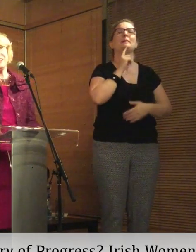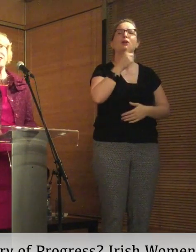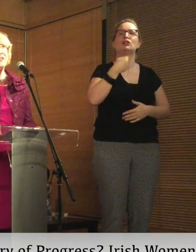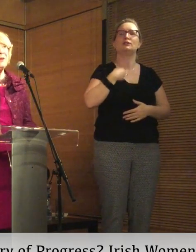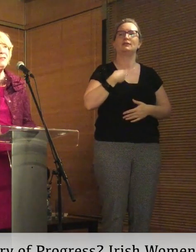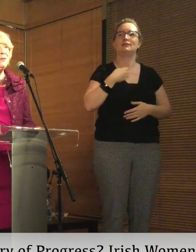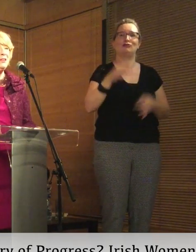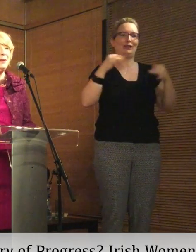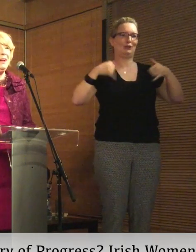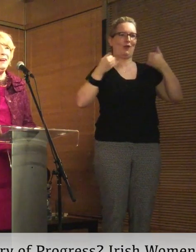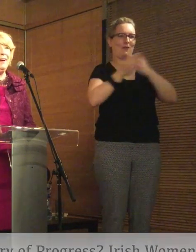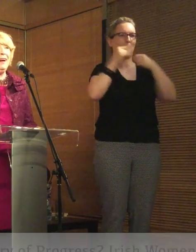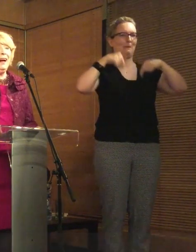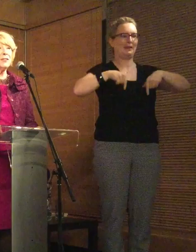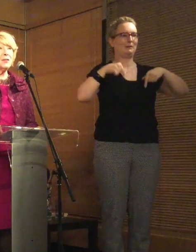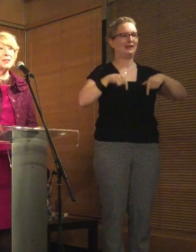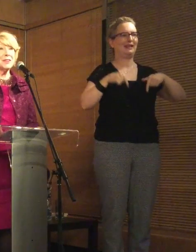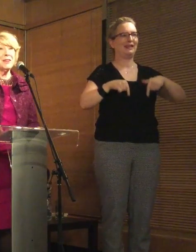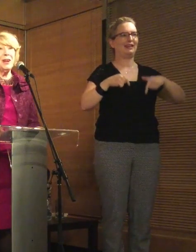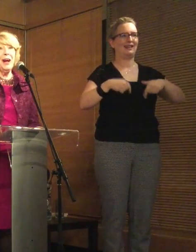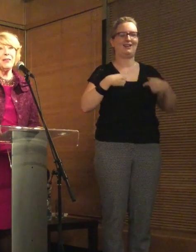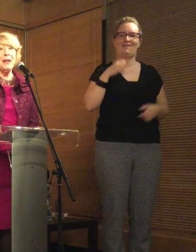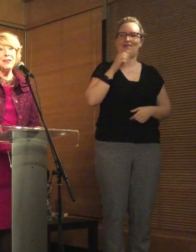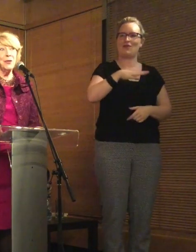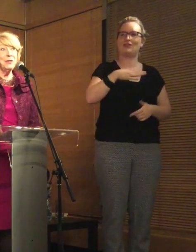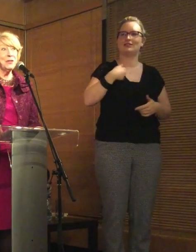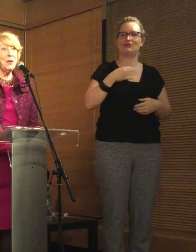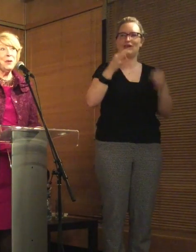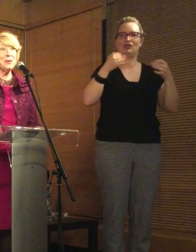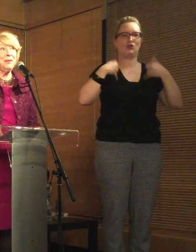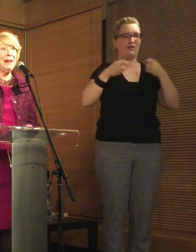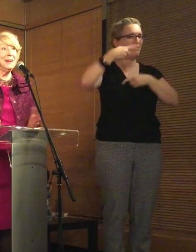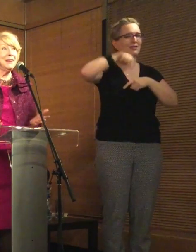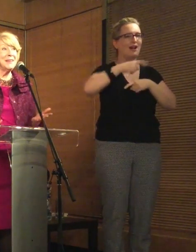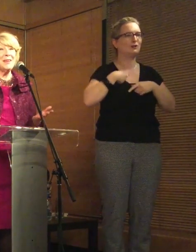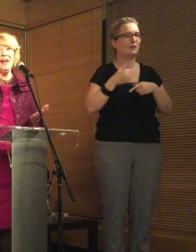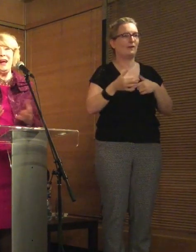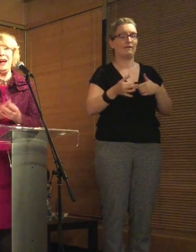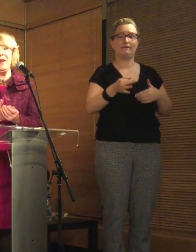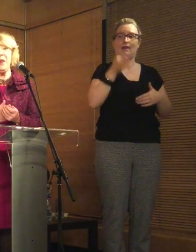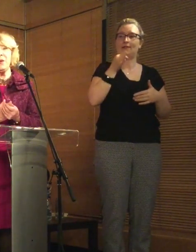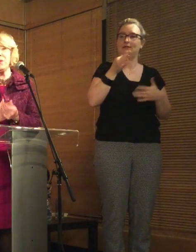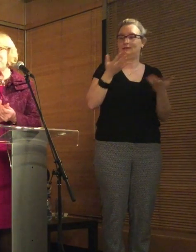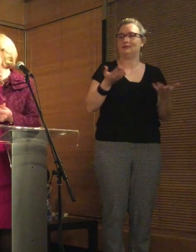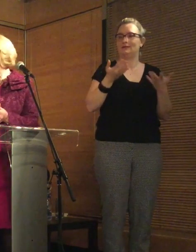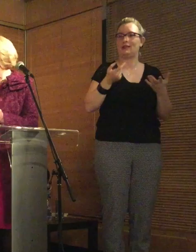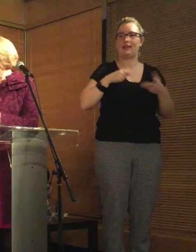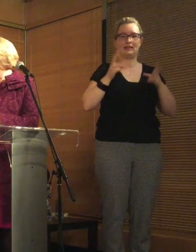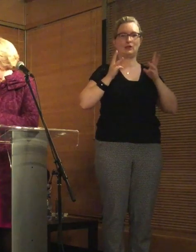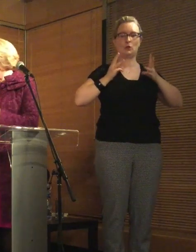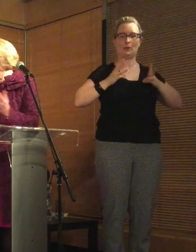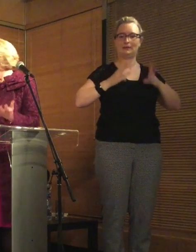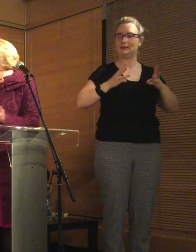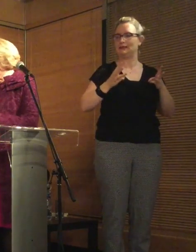As I say, it's a great joy for me to be here. And of course, it's a great joy for us all to find that this women's